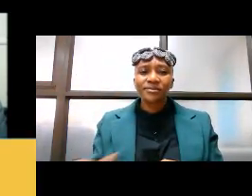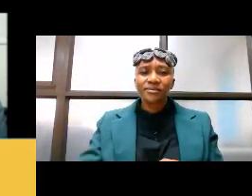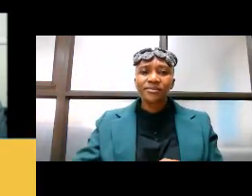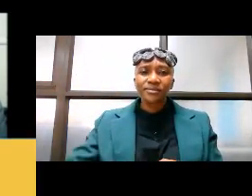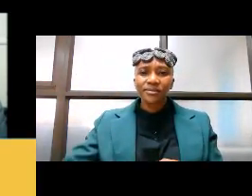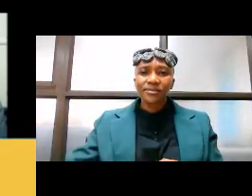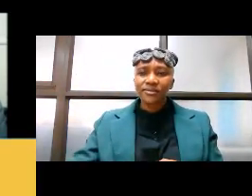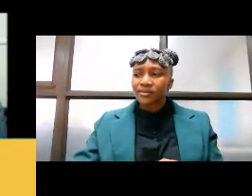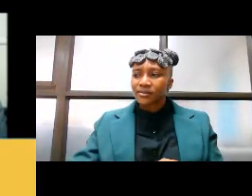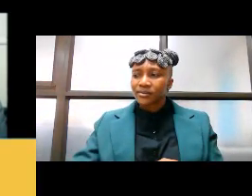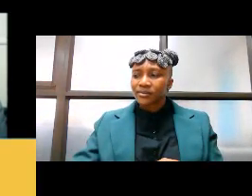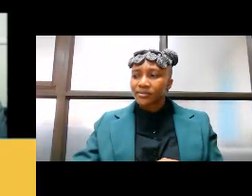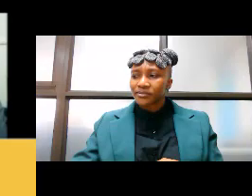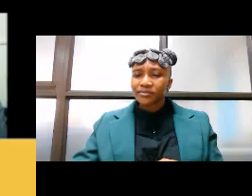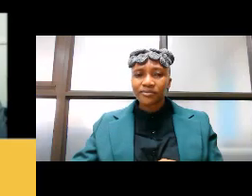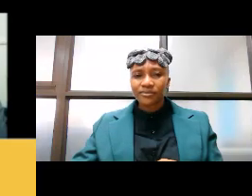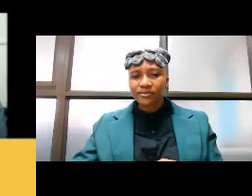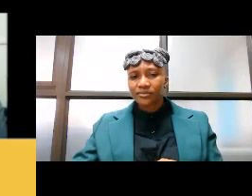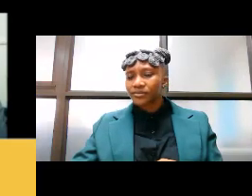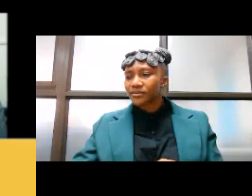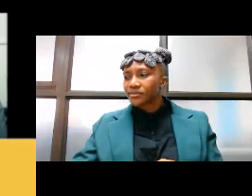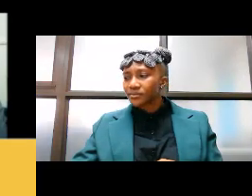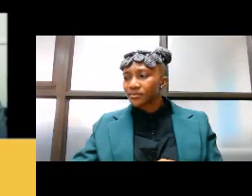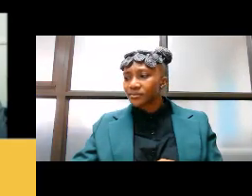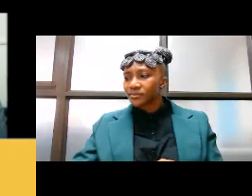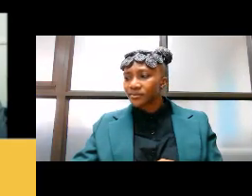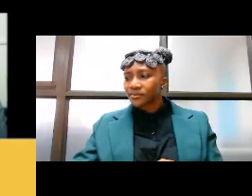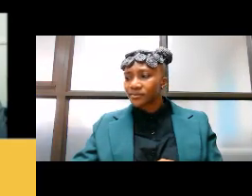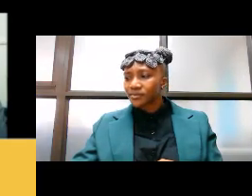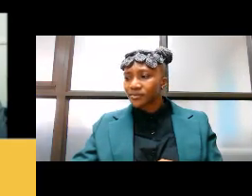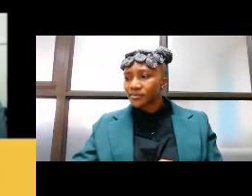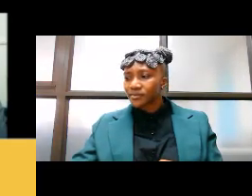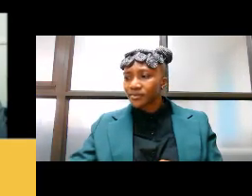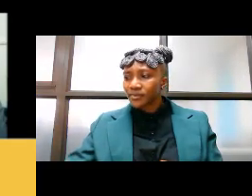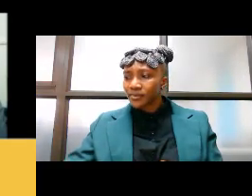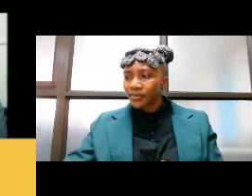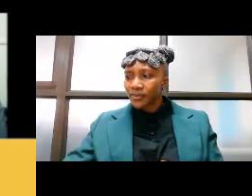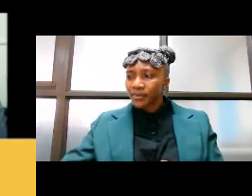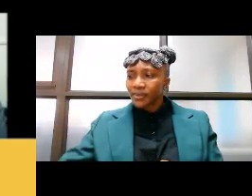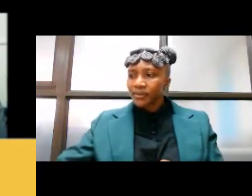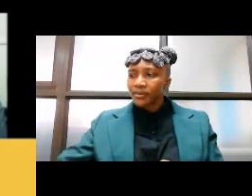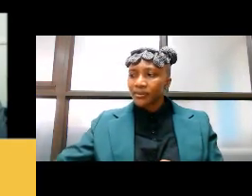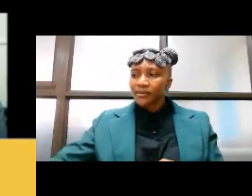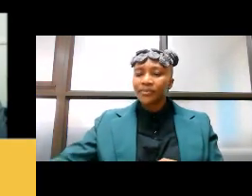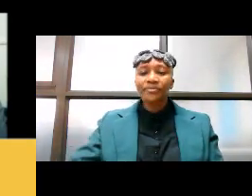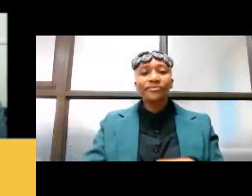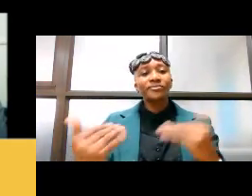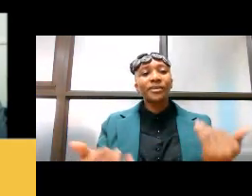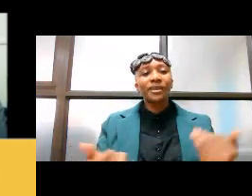Parents are hesitant to give their children who are blind and visually impaired